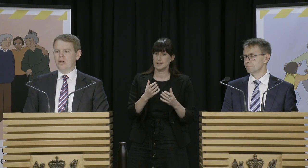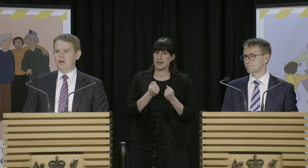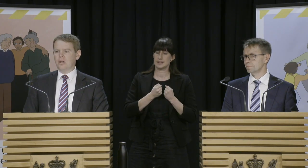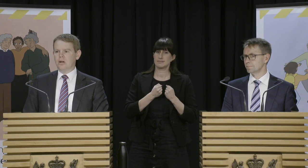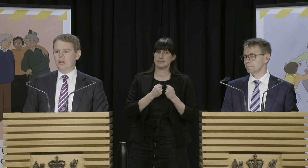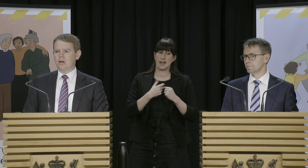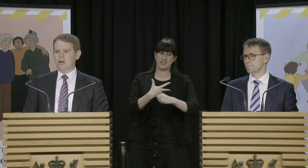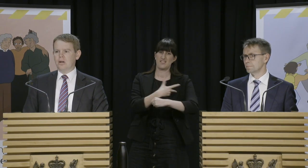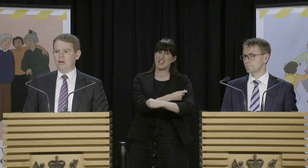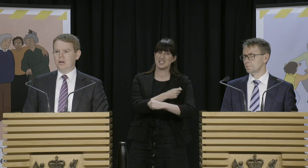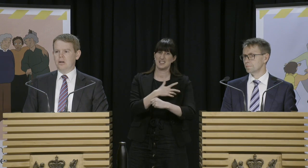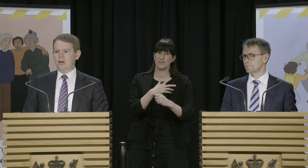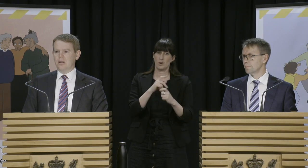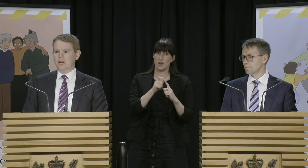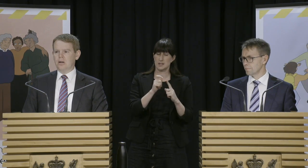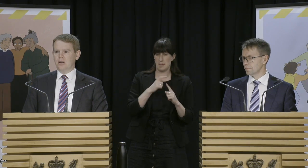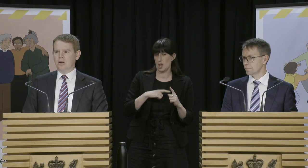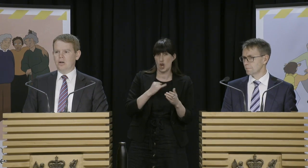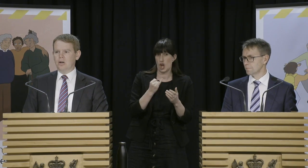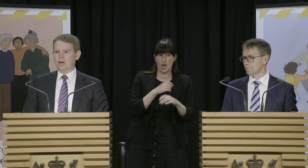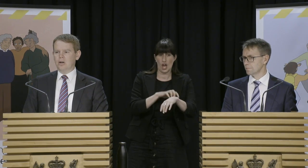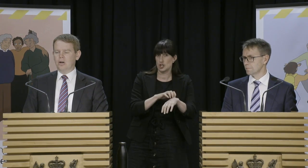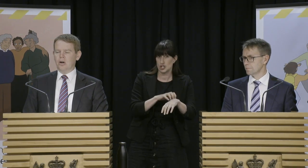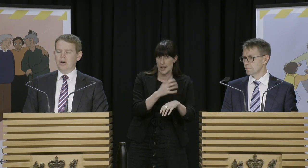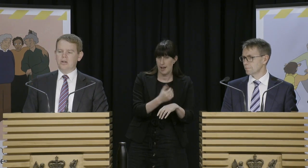up next month and say, I want Janssen right now, even if they're